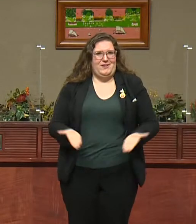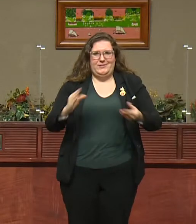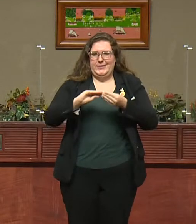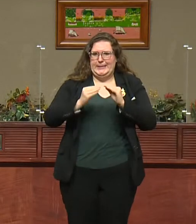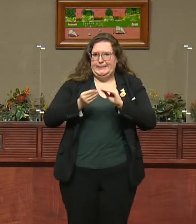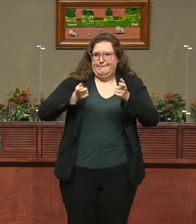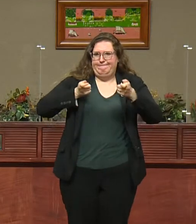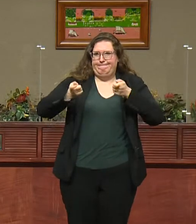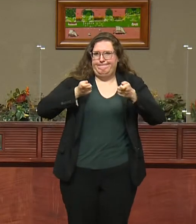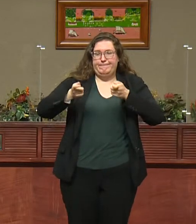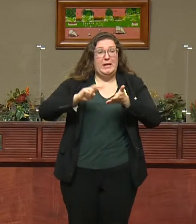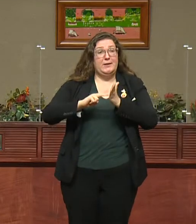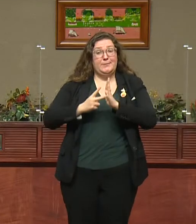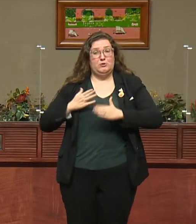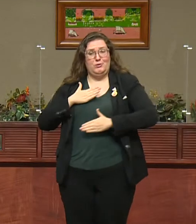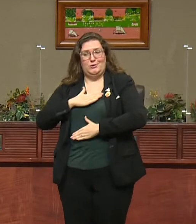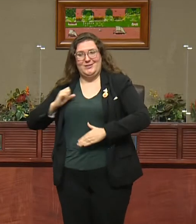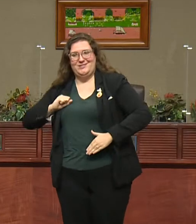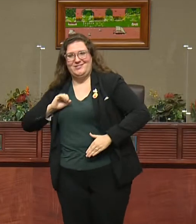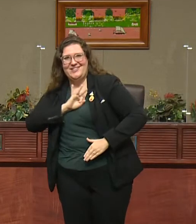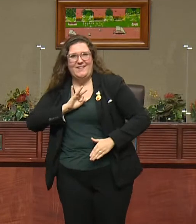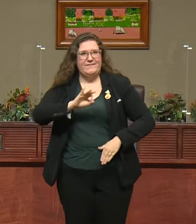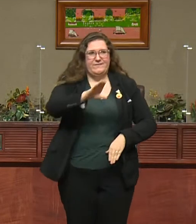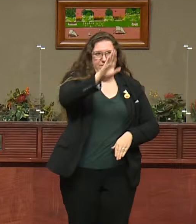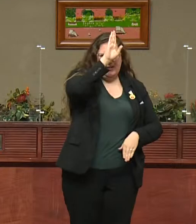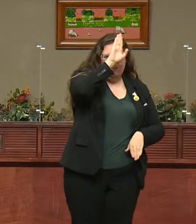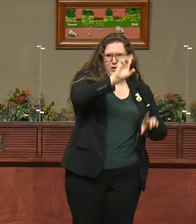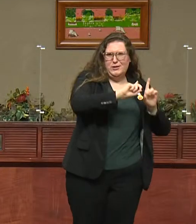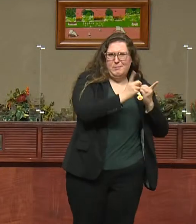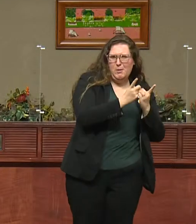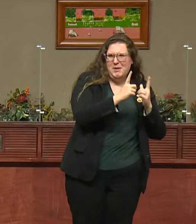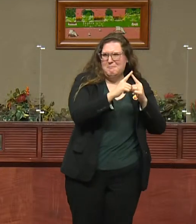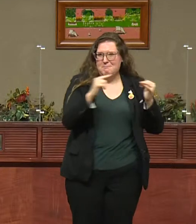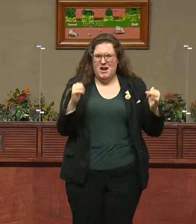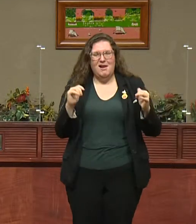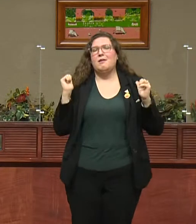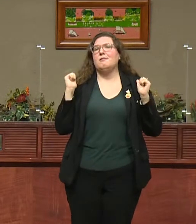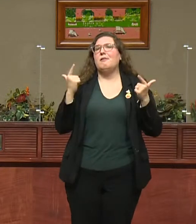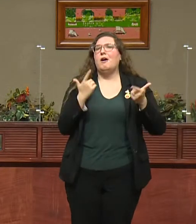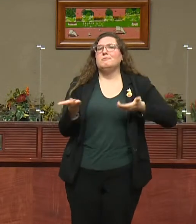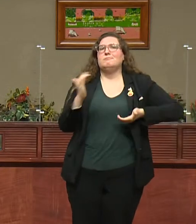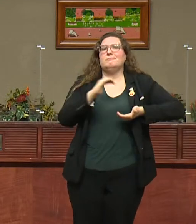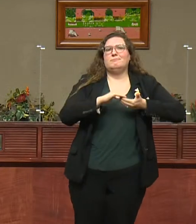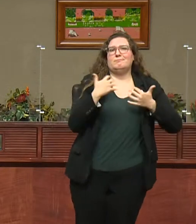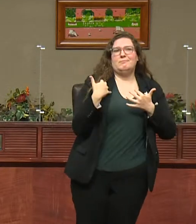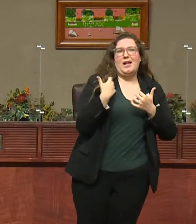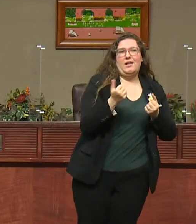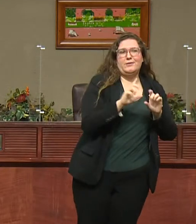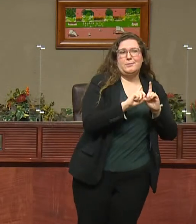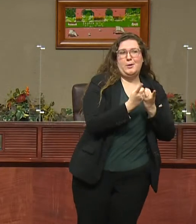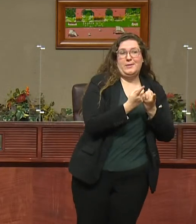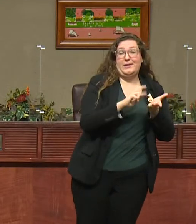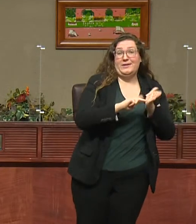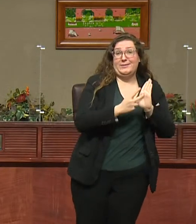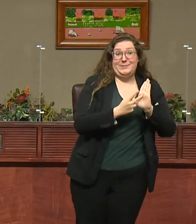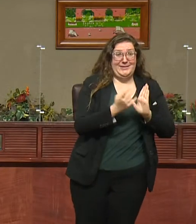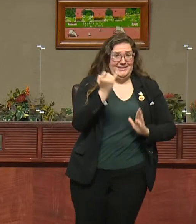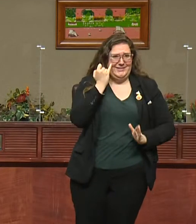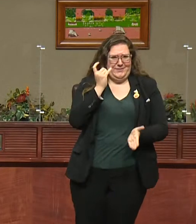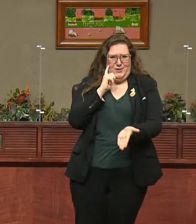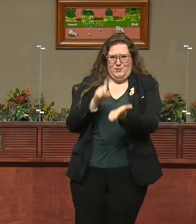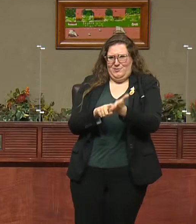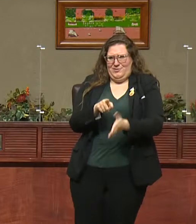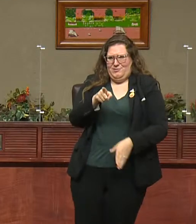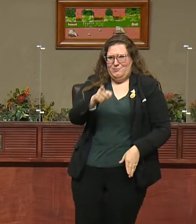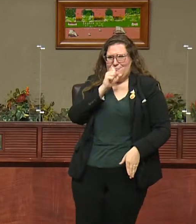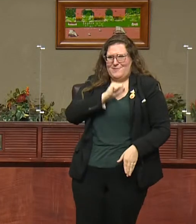recreation staff and firefighters have worked together with the health department to identify residents that are 65 and older